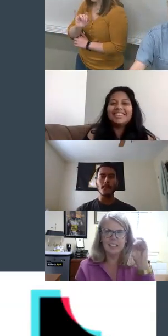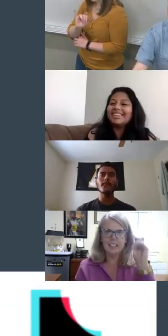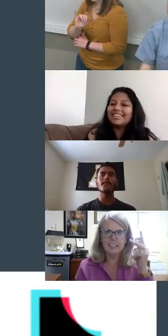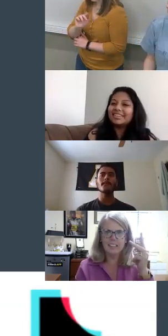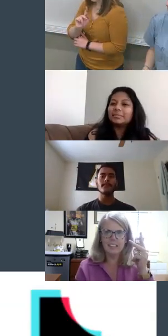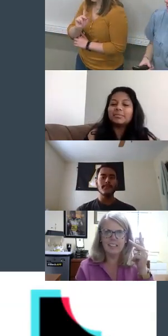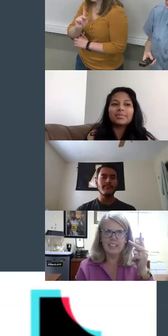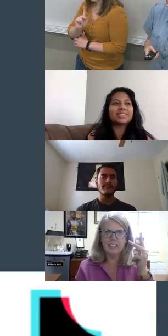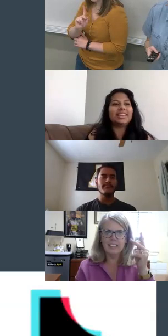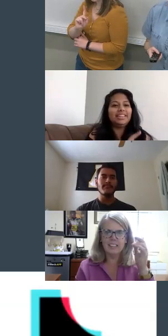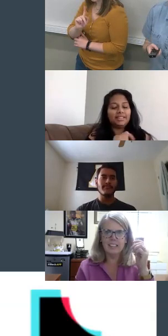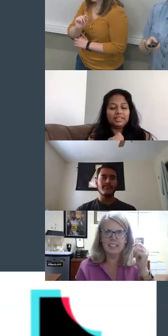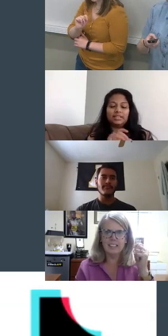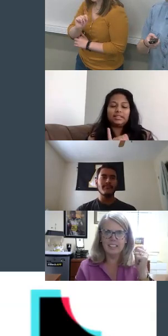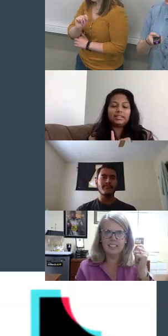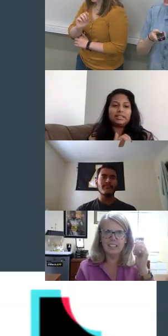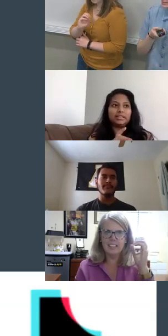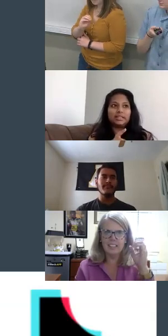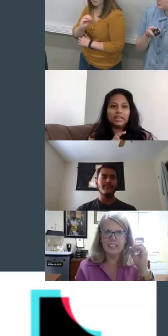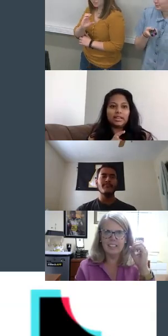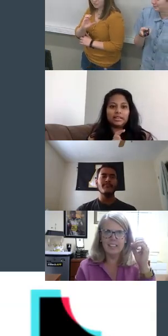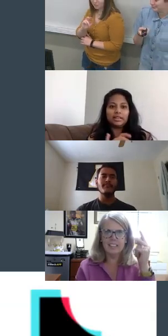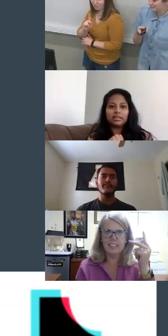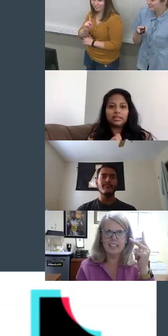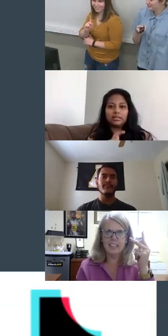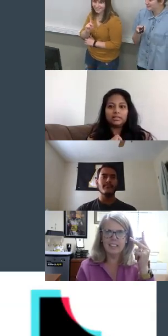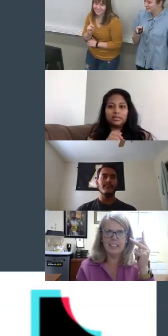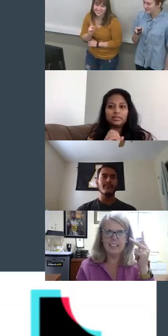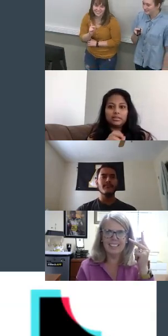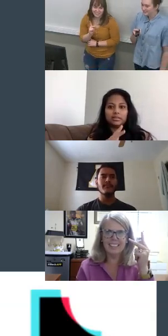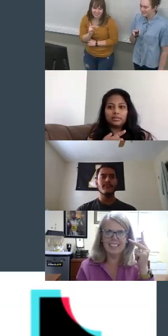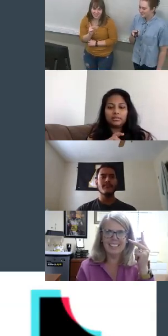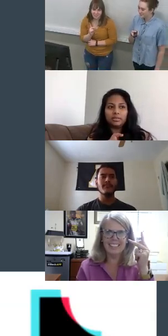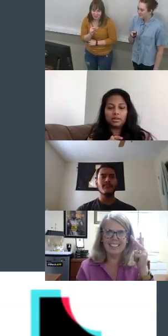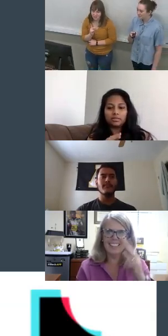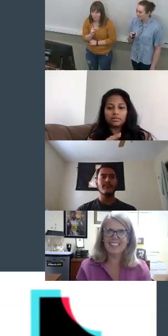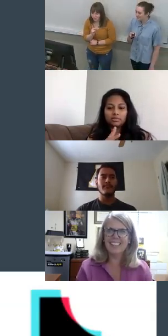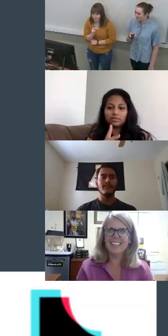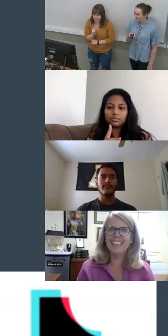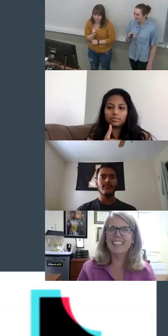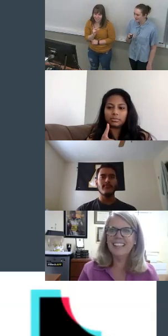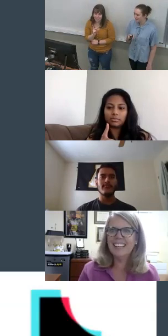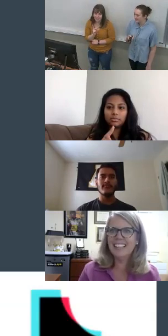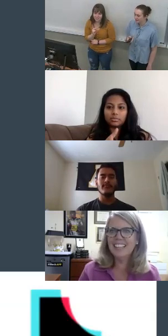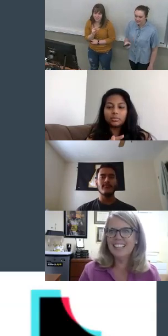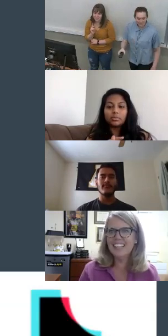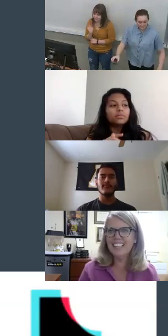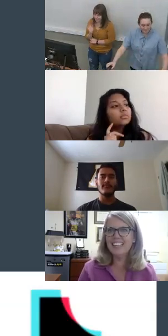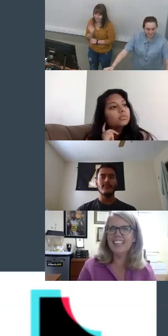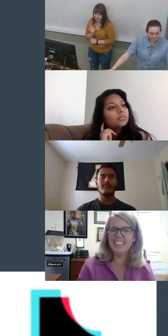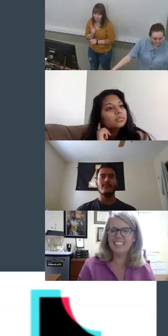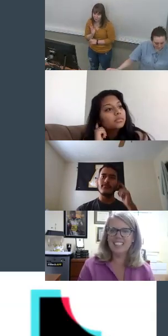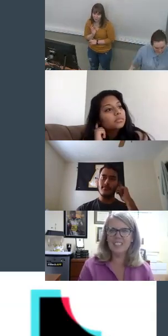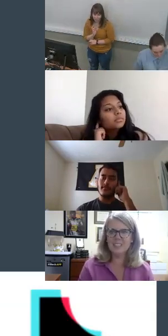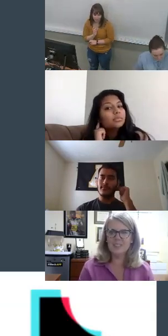Okay, I'm gonna zoom back out because this is extremely close. Yes. I was like, this one, again, does not have a sign